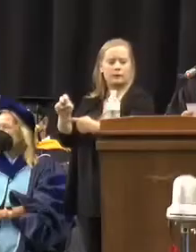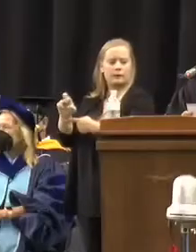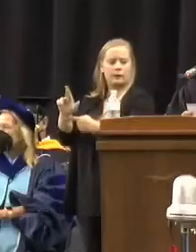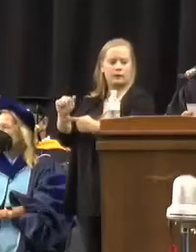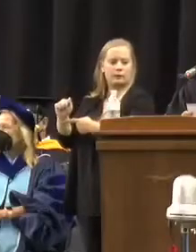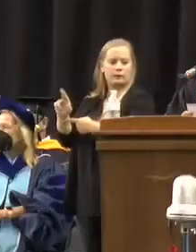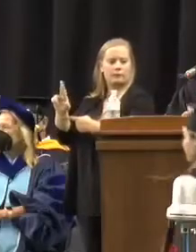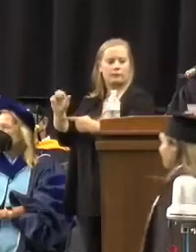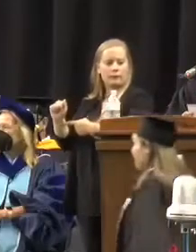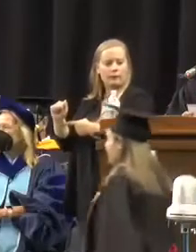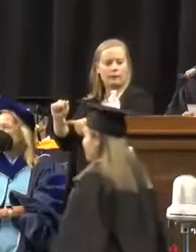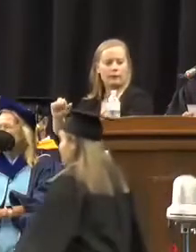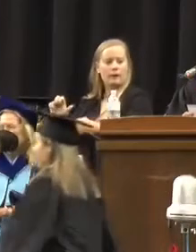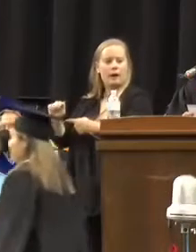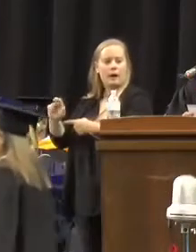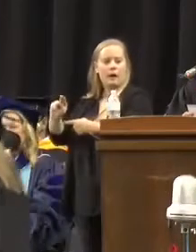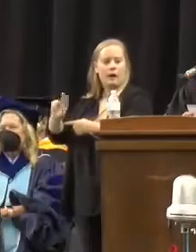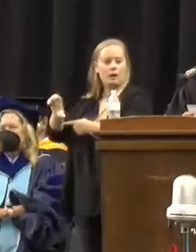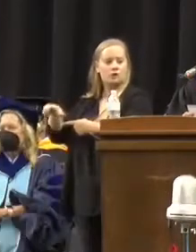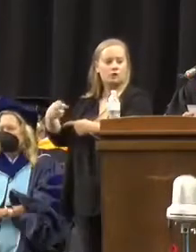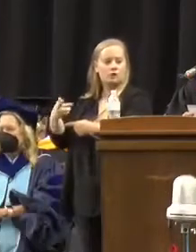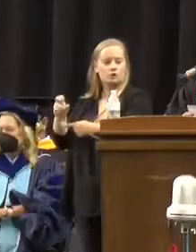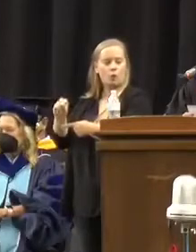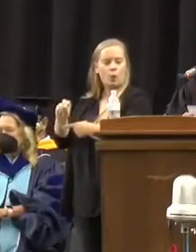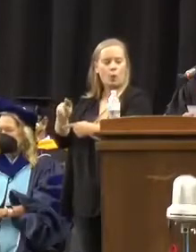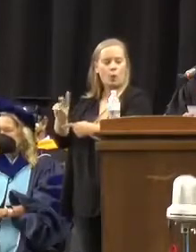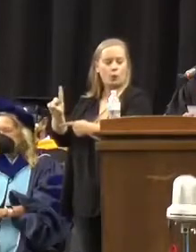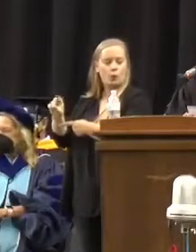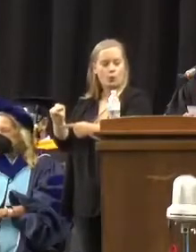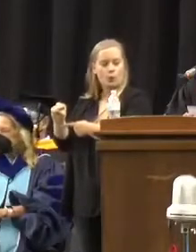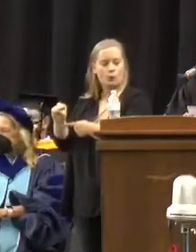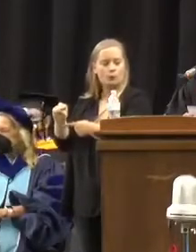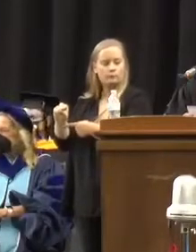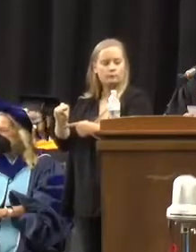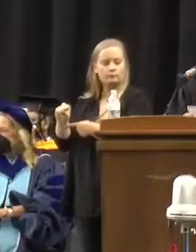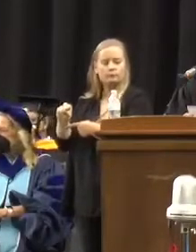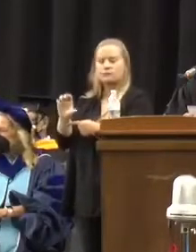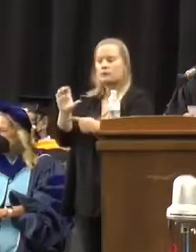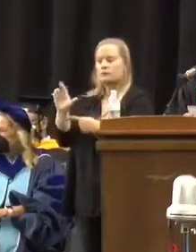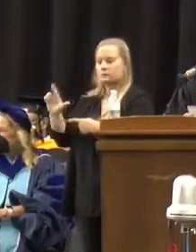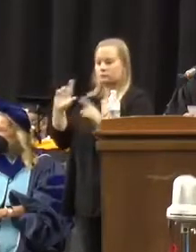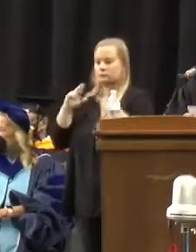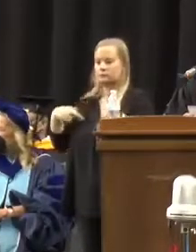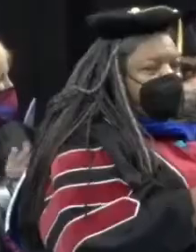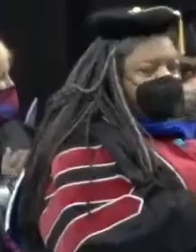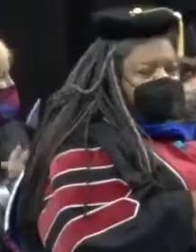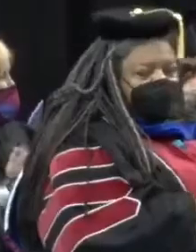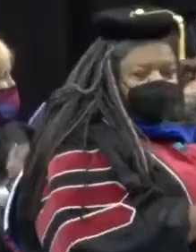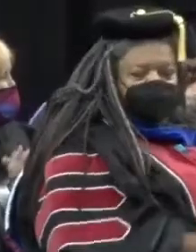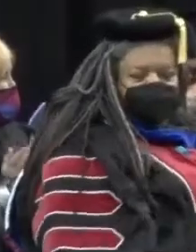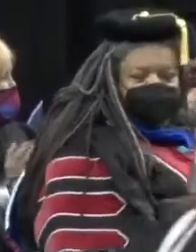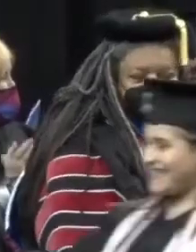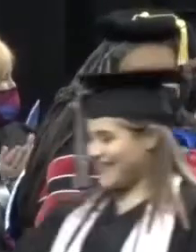Brenda Jacqueline Herrera Onchondo, Crimson Scholar, meritorious graduate.